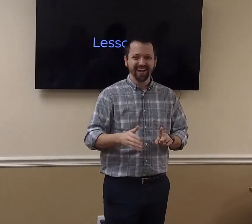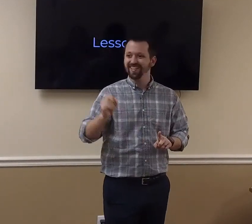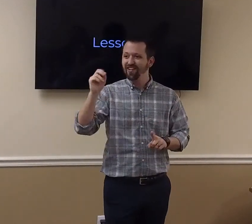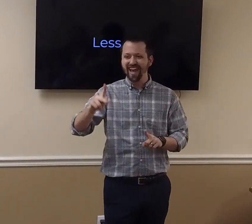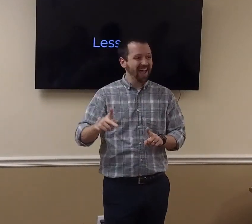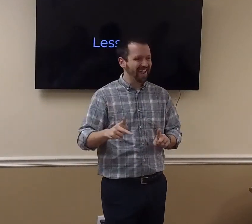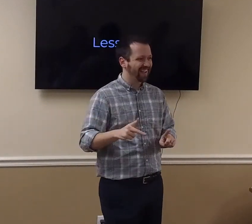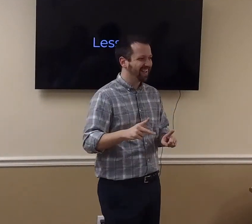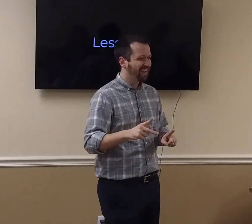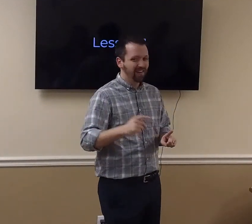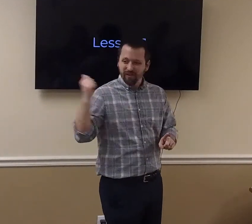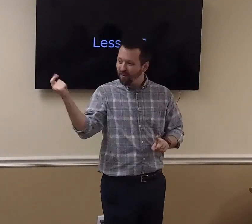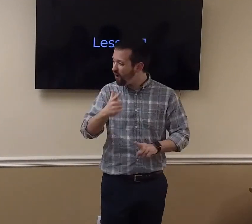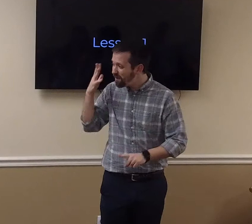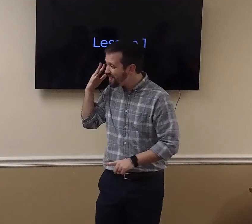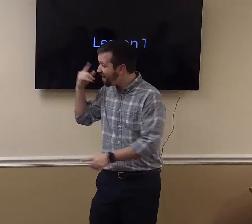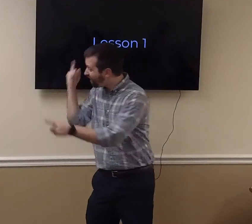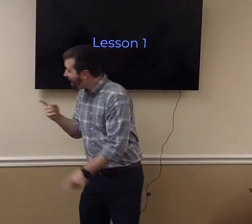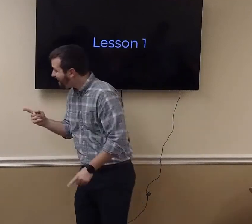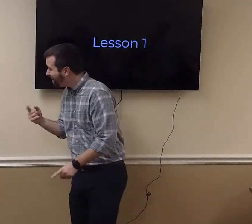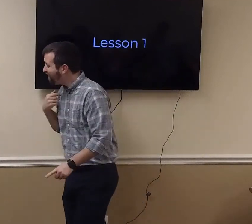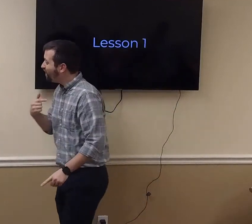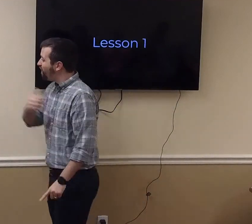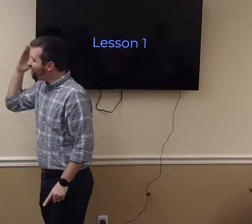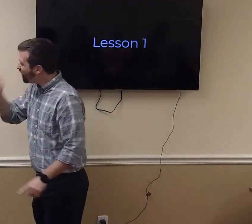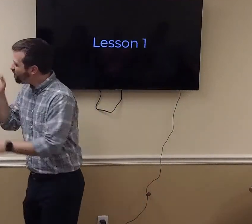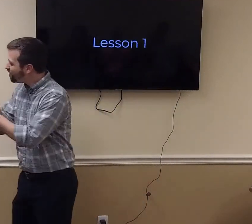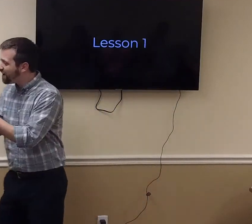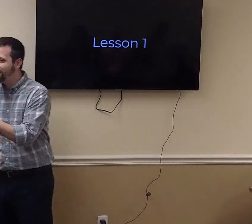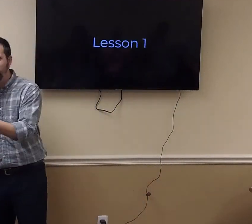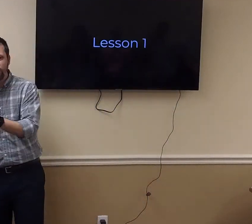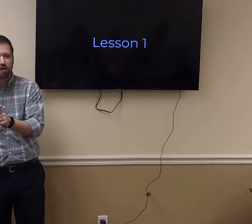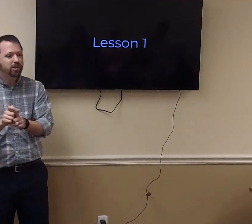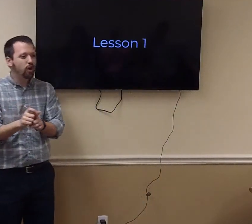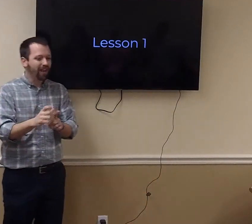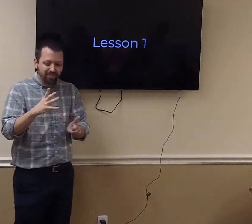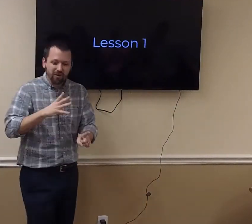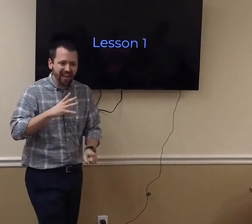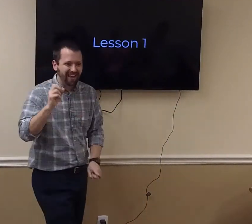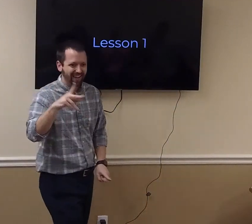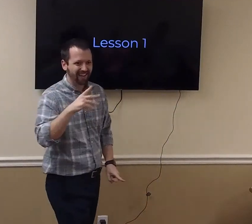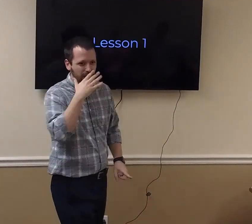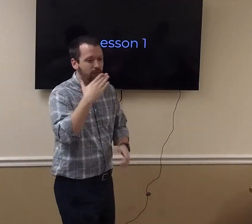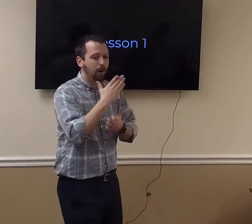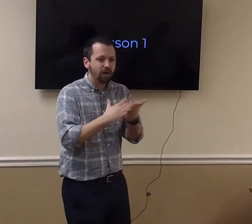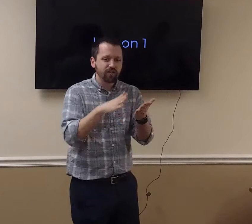it's okay. We've all been there, right? We will make fun of you. But you know what? It's okay. It's part of the